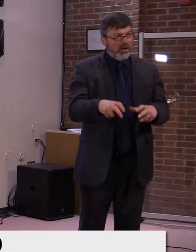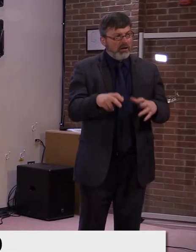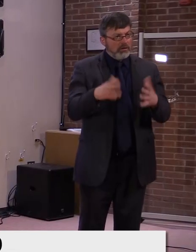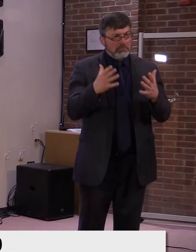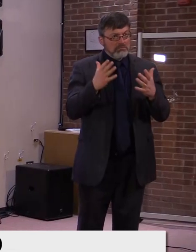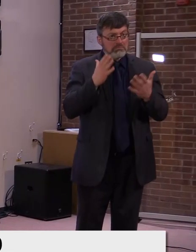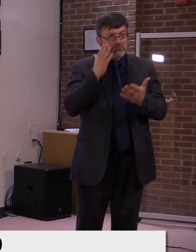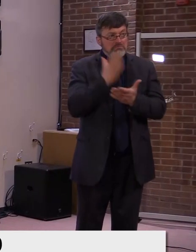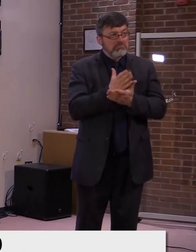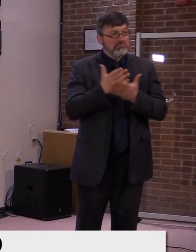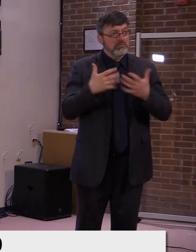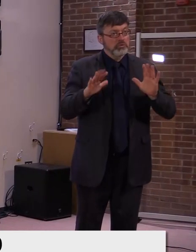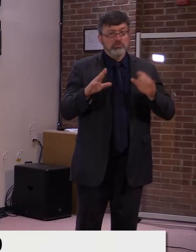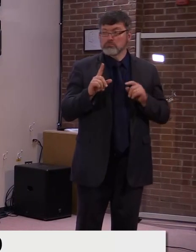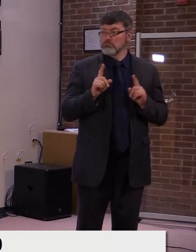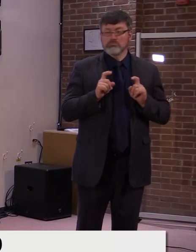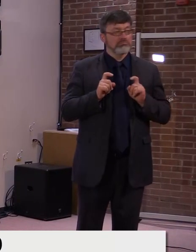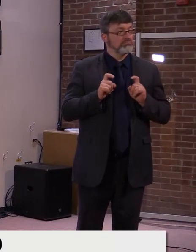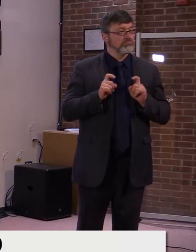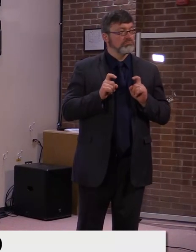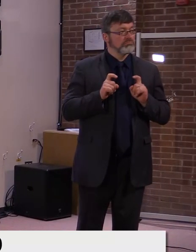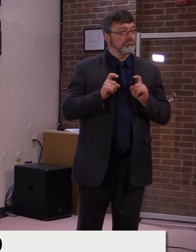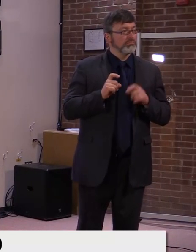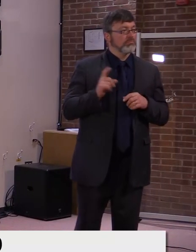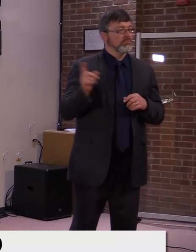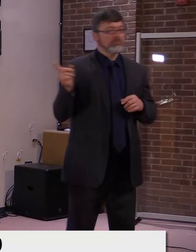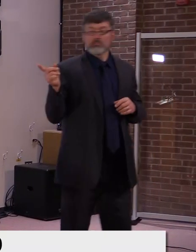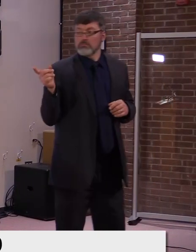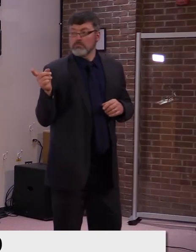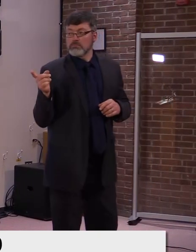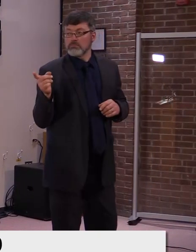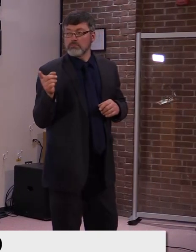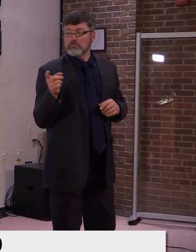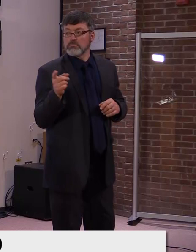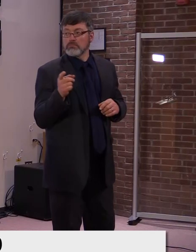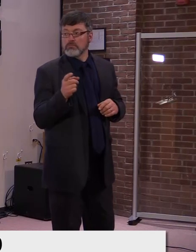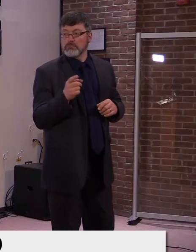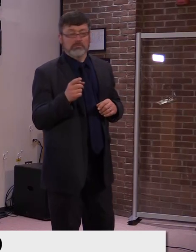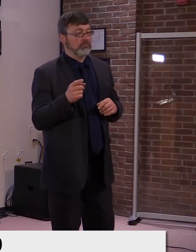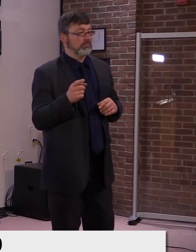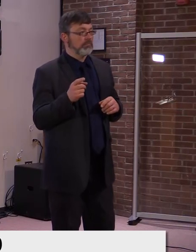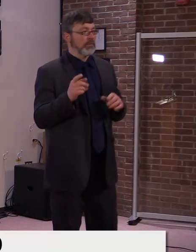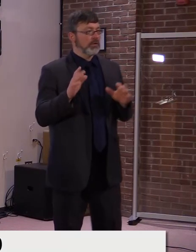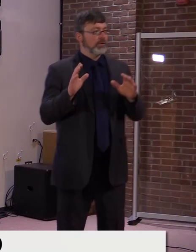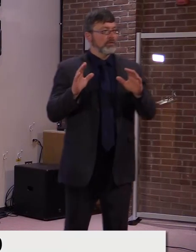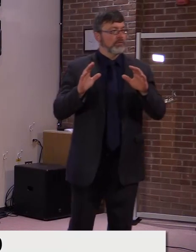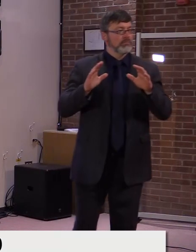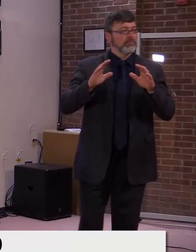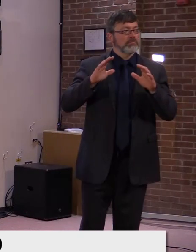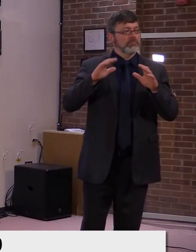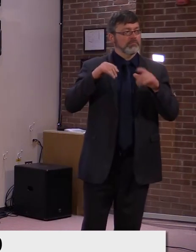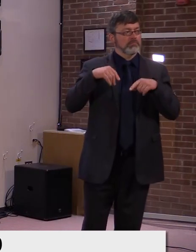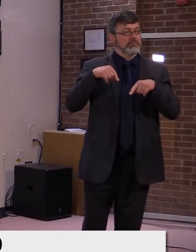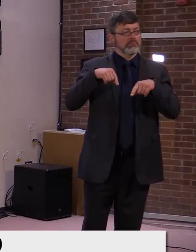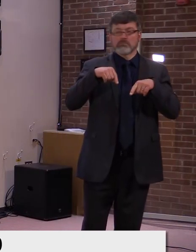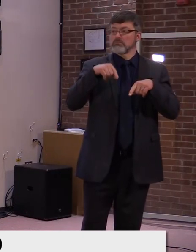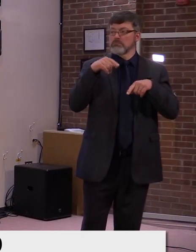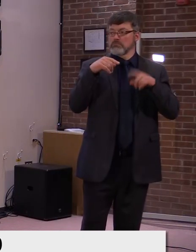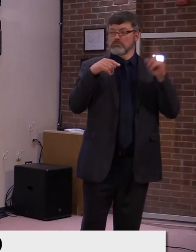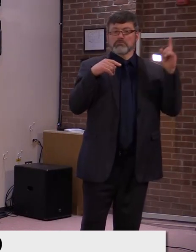that was hospitalized. Just looking for an update on his status and if any